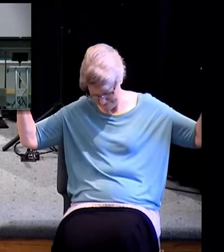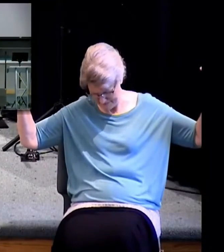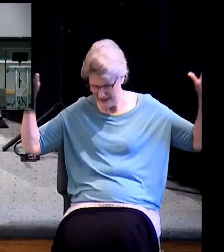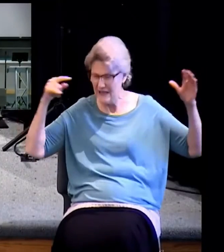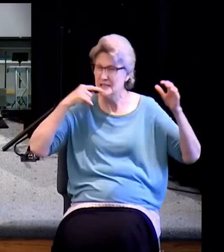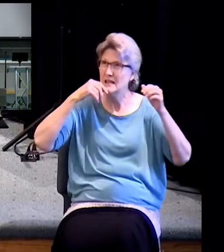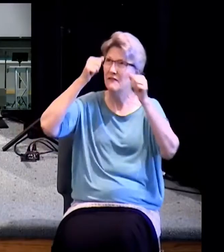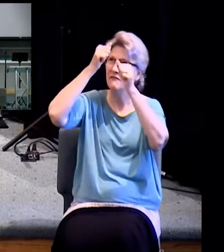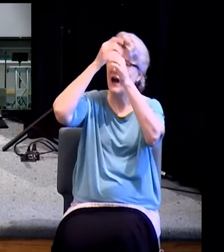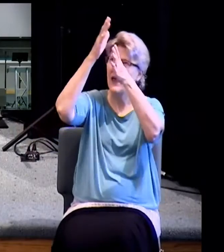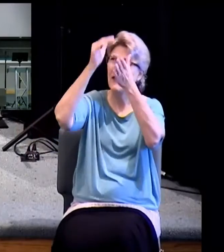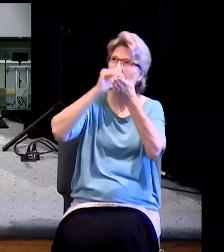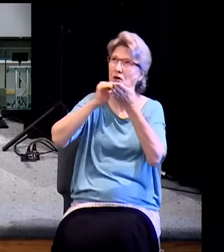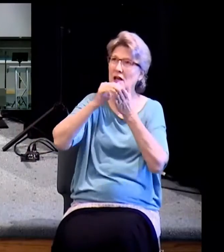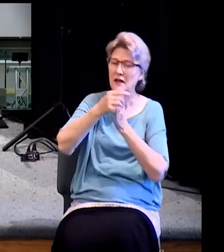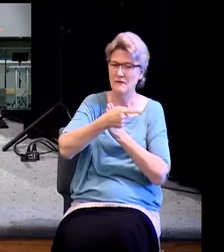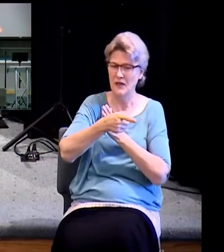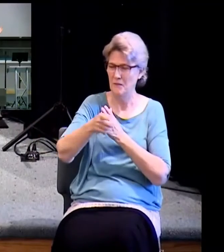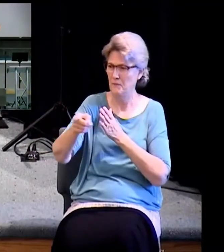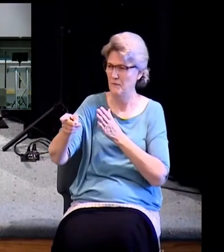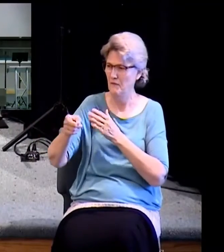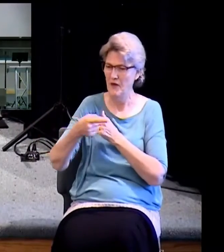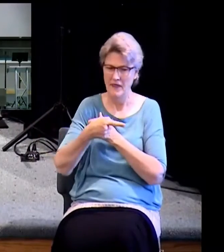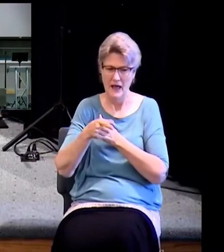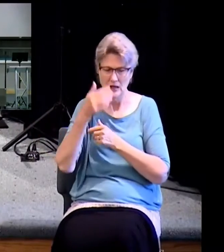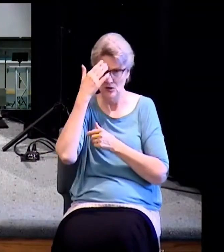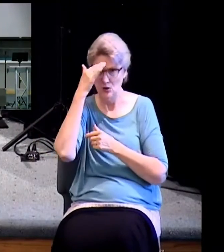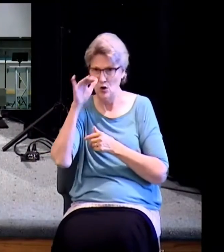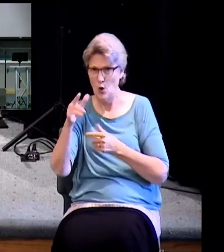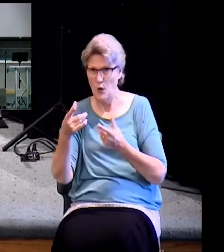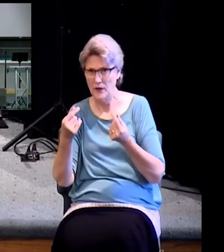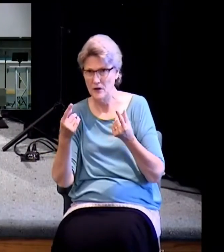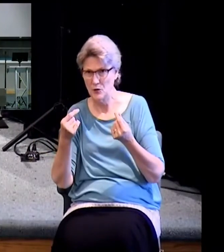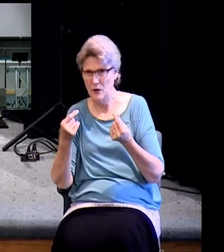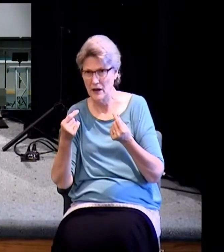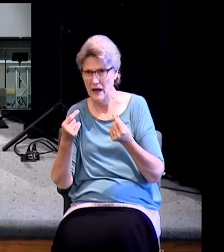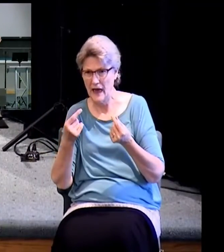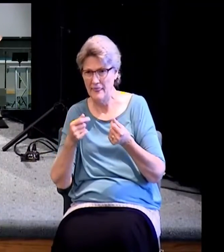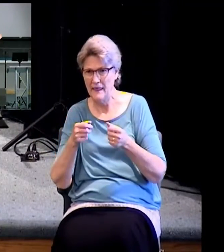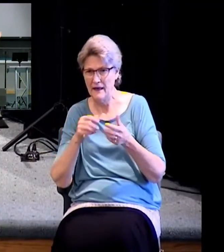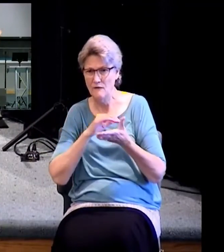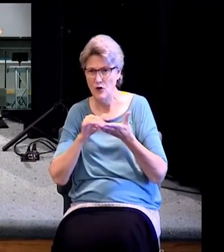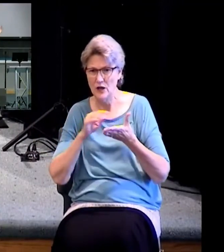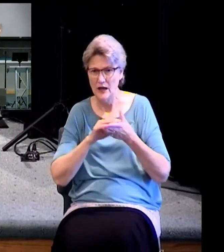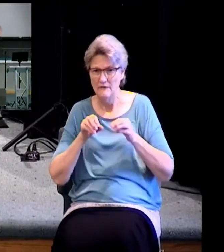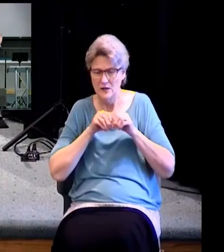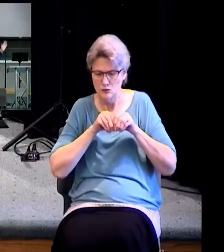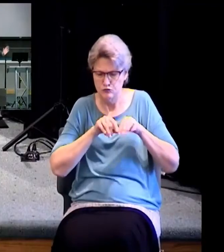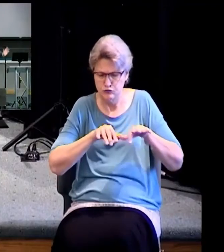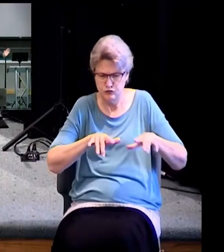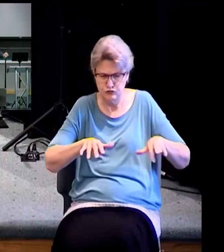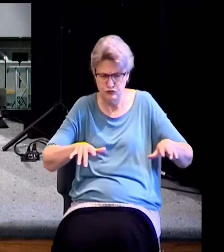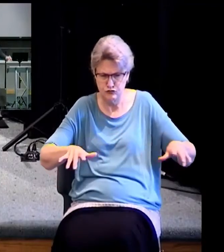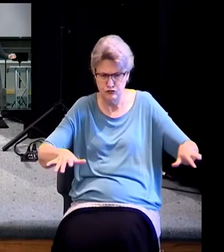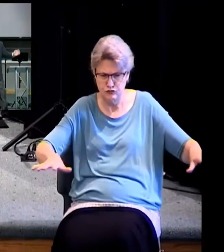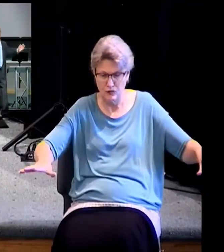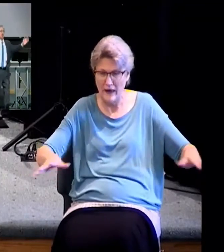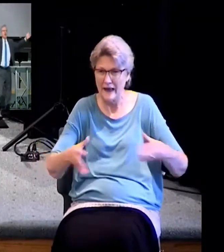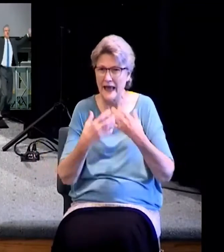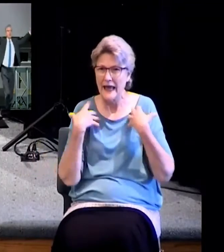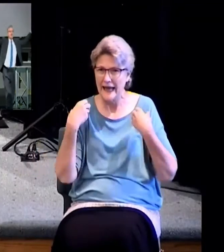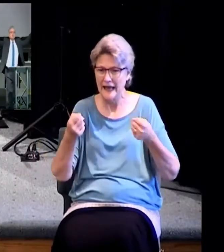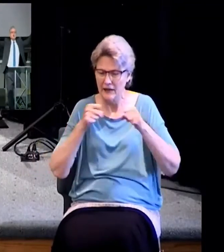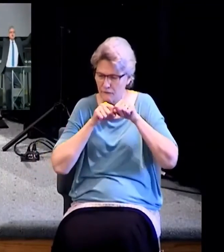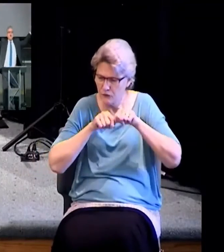they know not what they do. As he lifted his hands, forgiveness began to flow. As he lifted his hands, healing began to